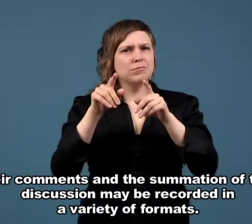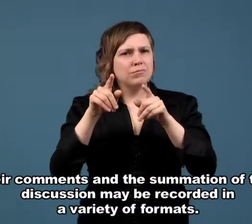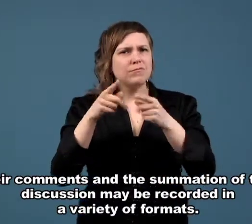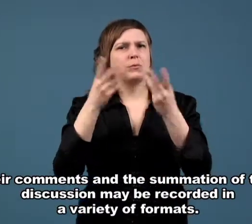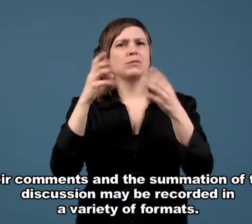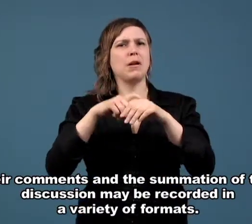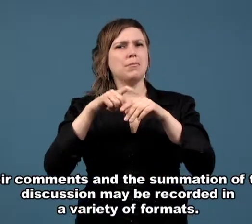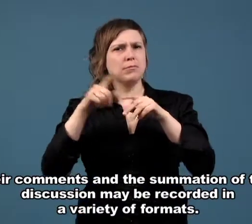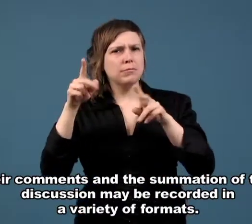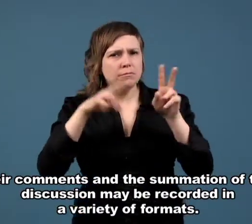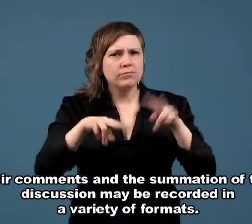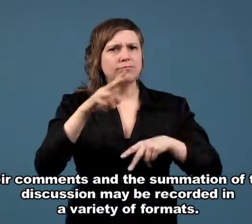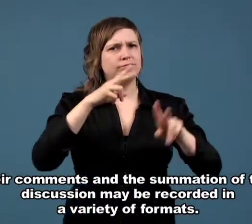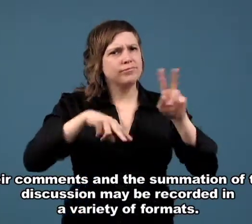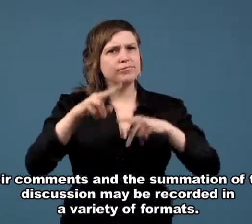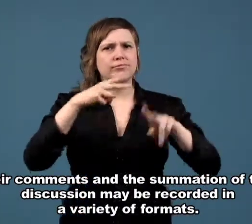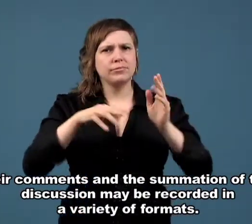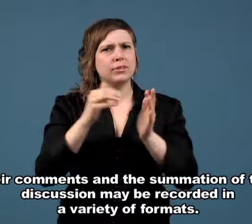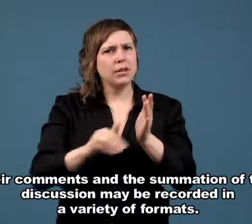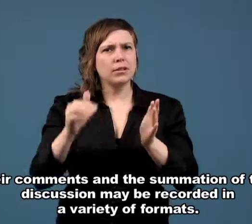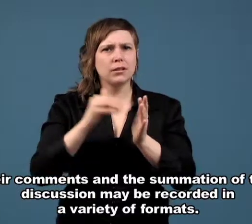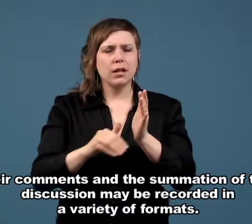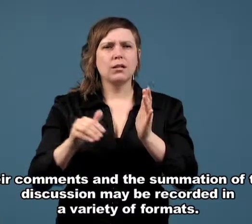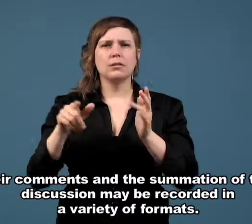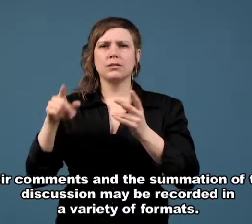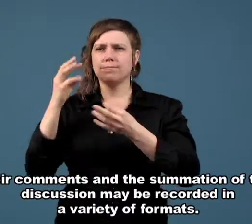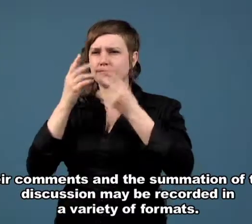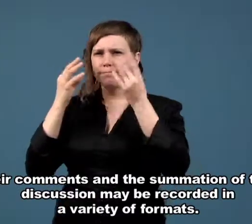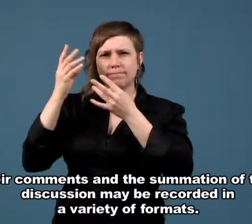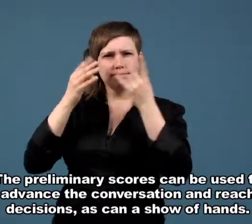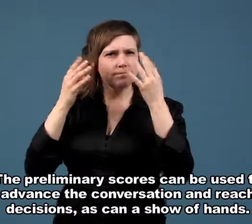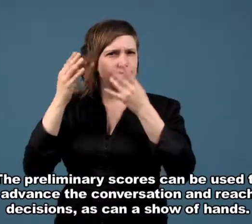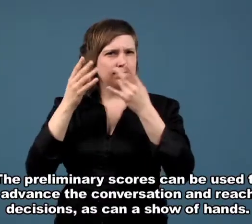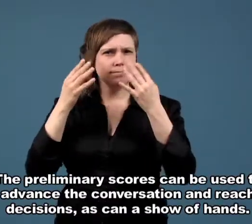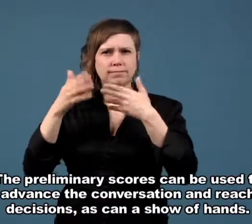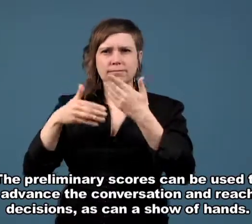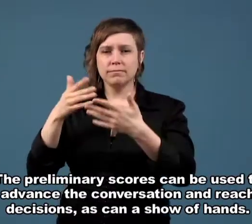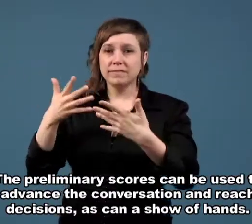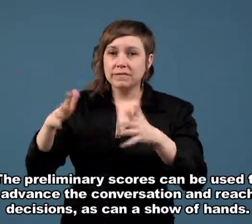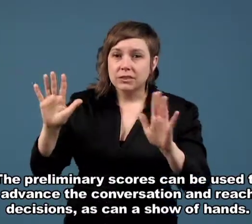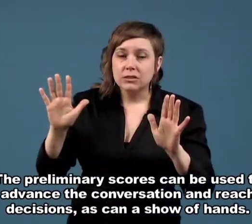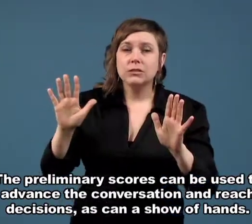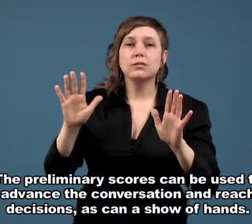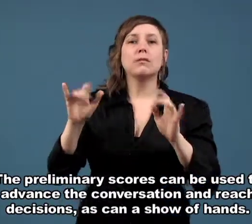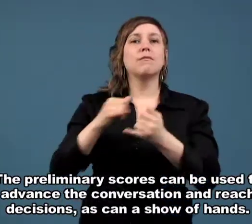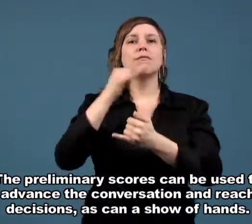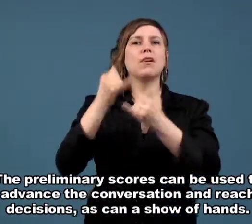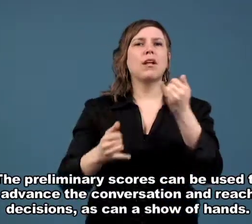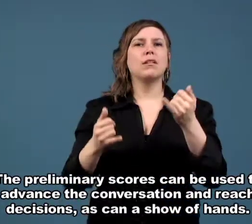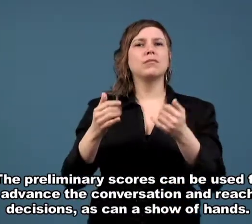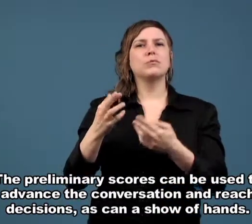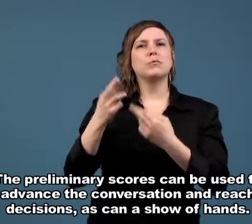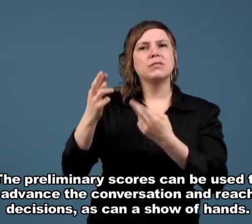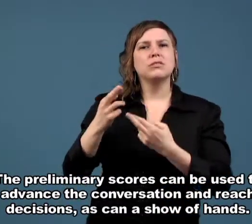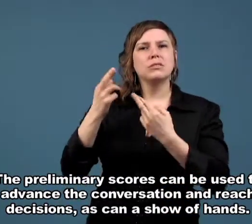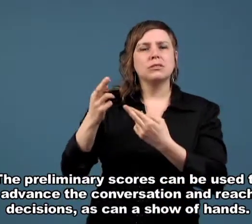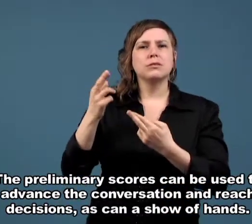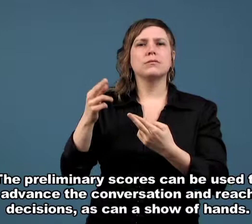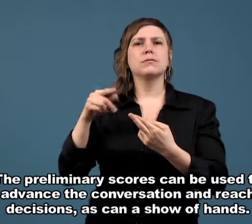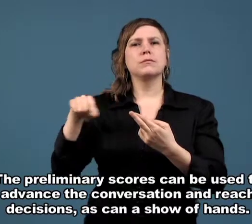be recorded in a variety of formats. The preliminary scores can be used to advance the conversation